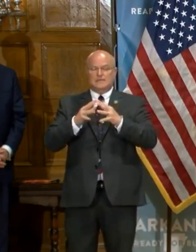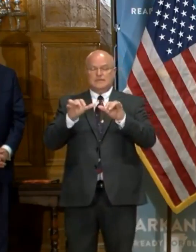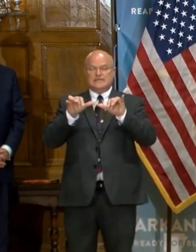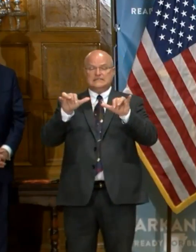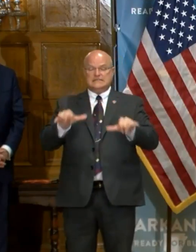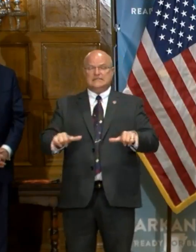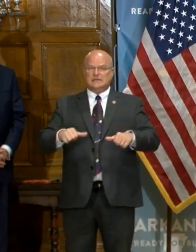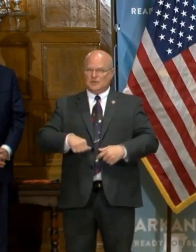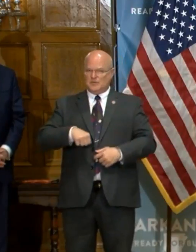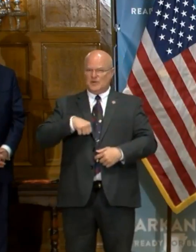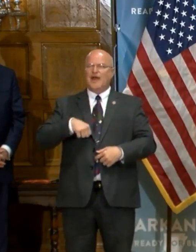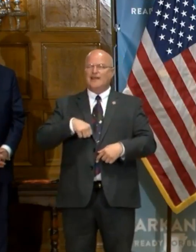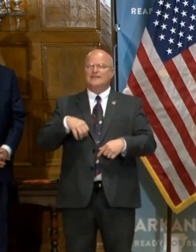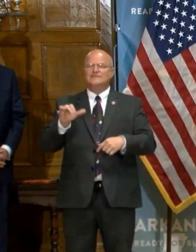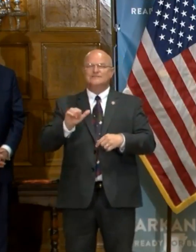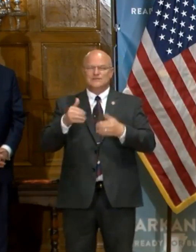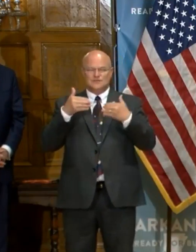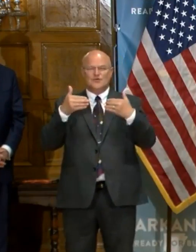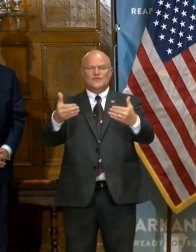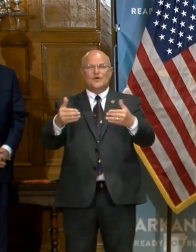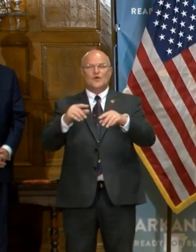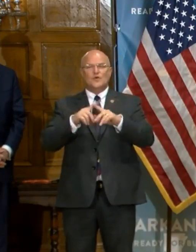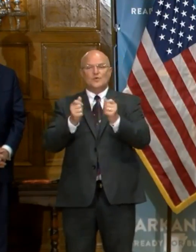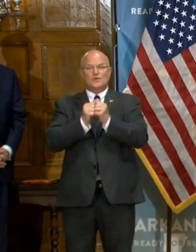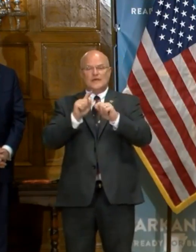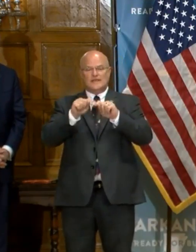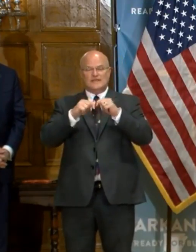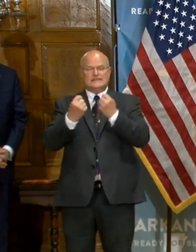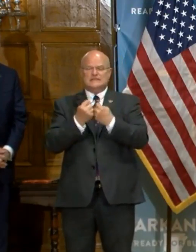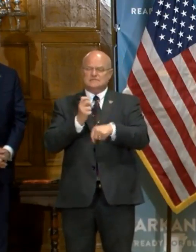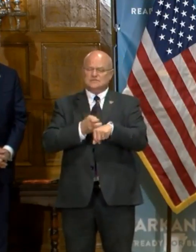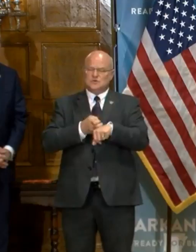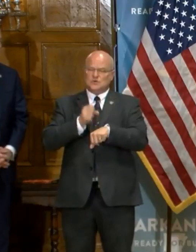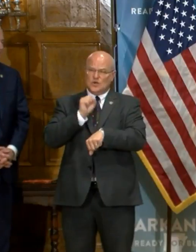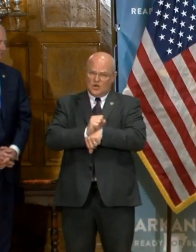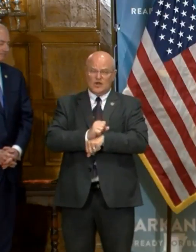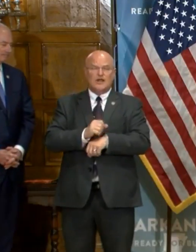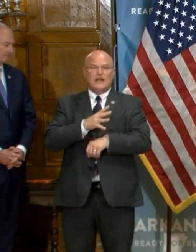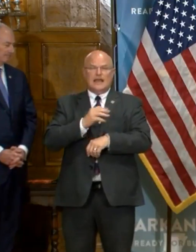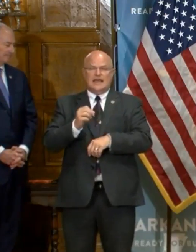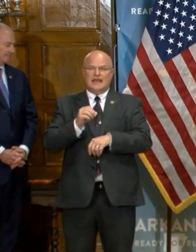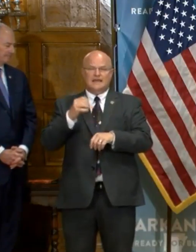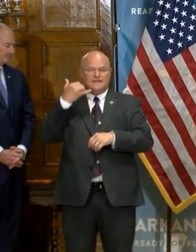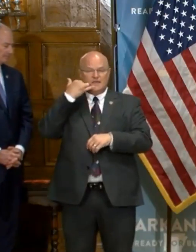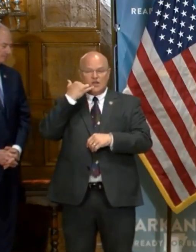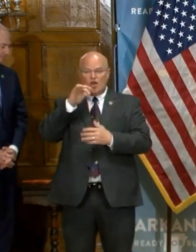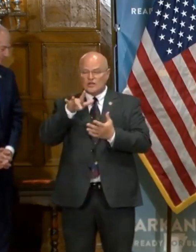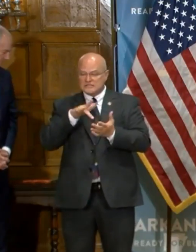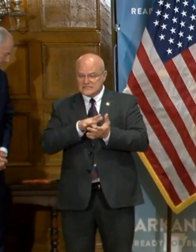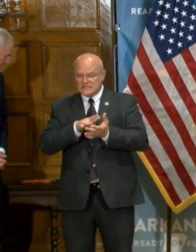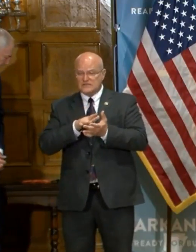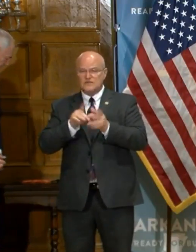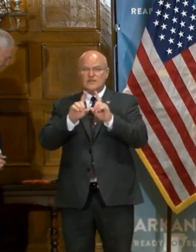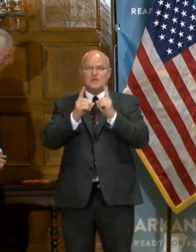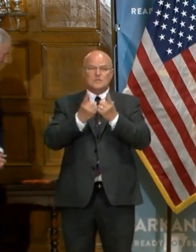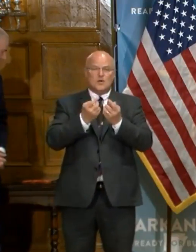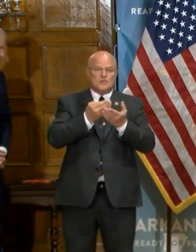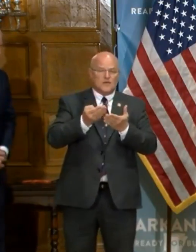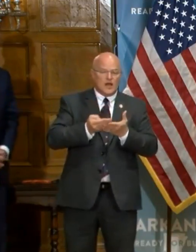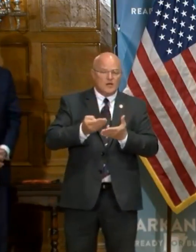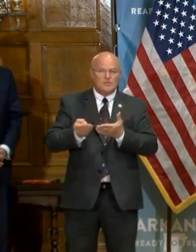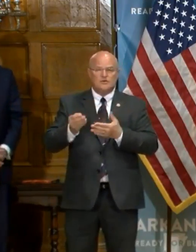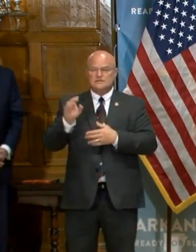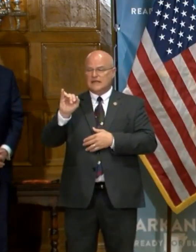that hopefully we'll all be proud of going forward. But the teams have worked very hard. Our teams there at the call center, within the Department of Commerce, the